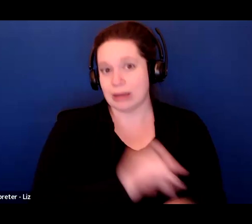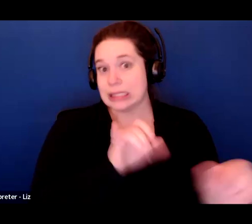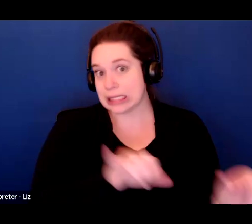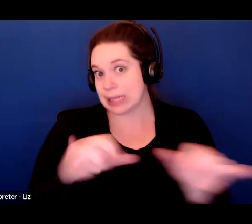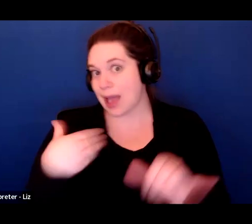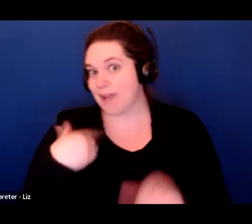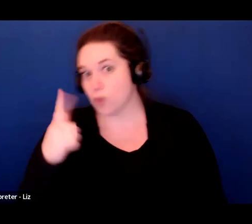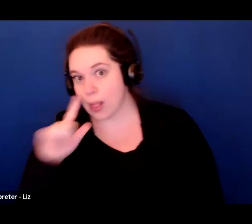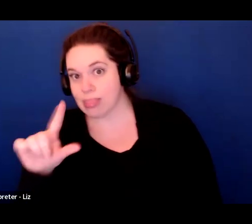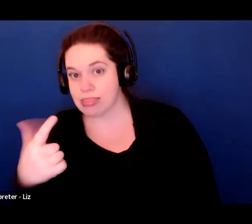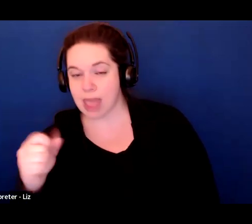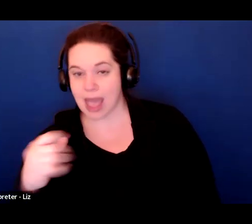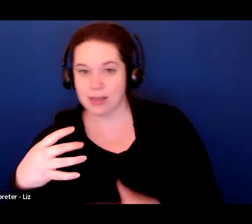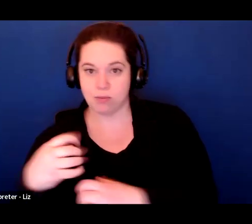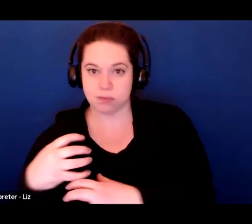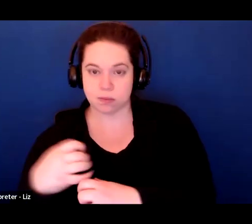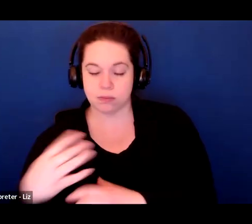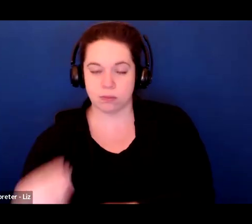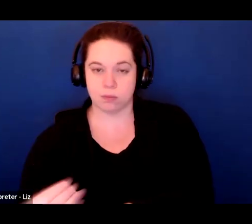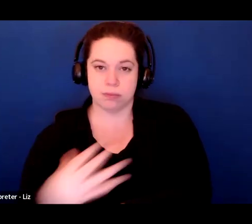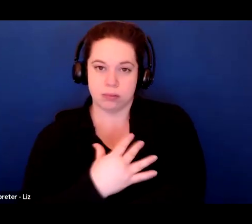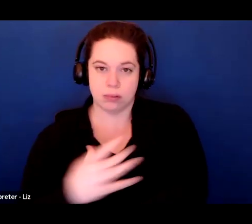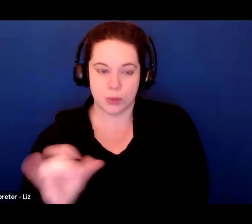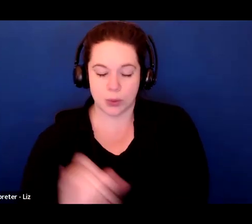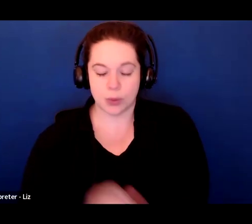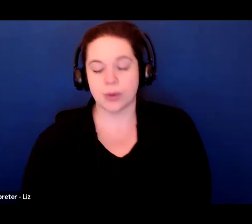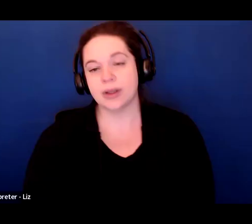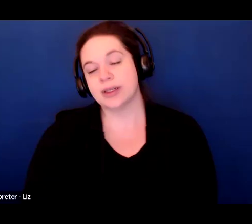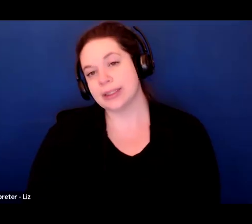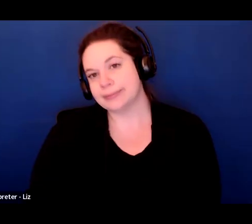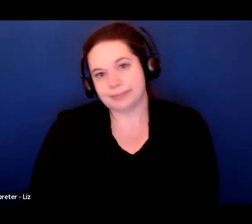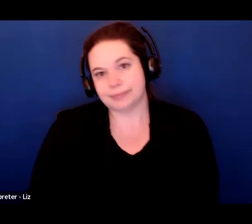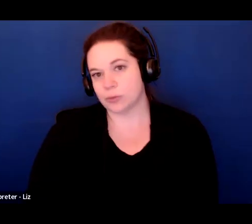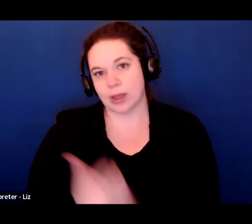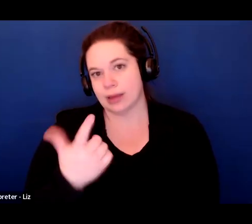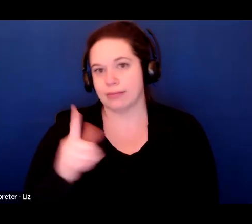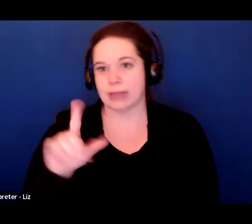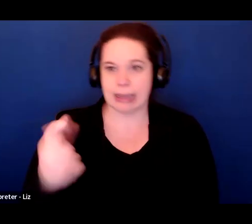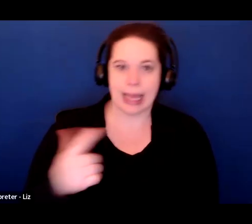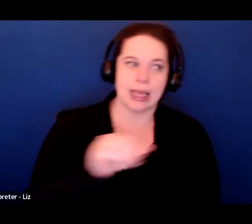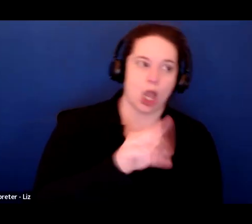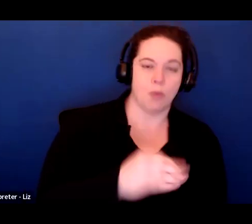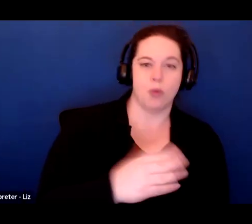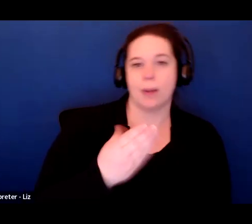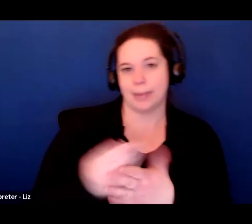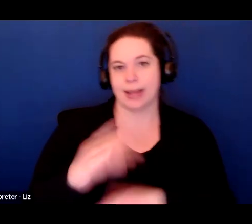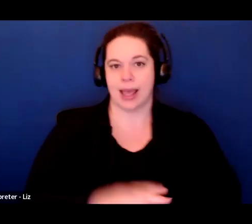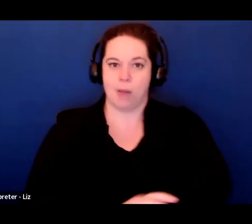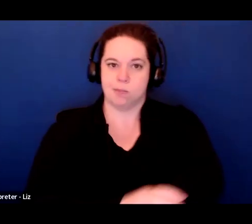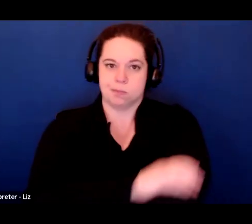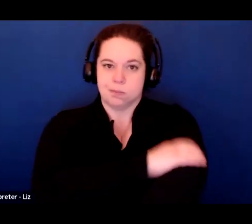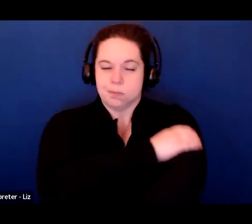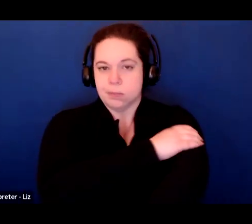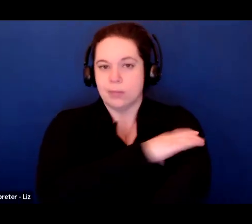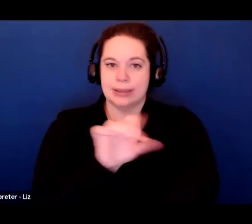well. um, you know, any part of the body, that any extremity, you can get those. So talk to your healthcare